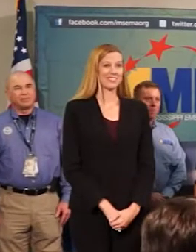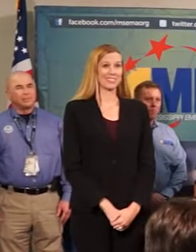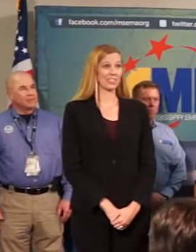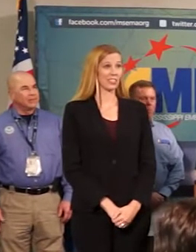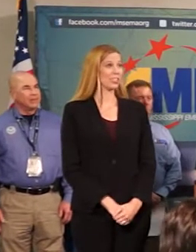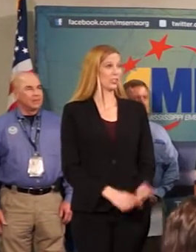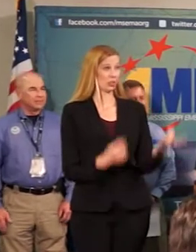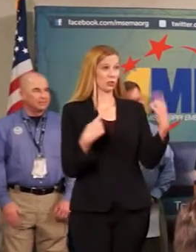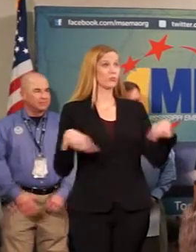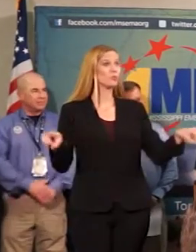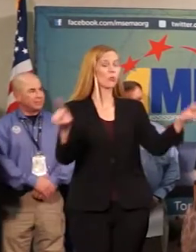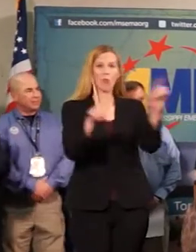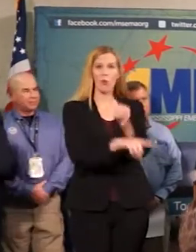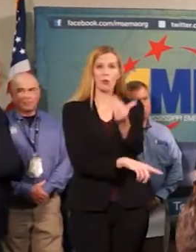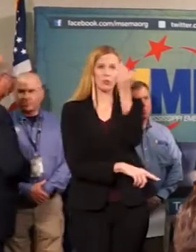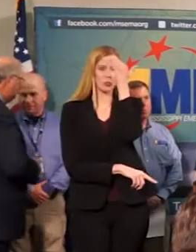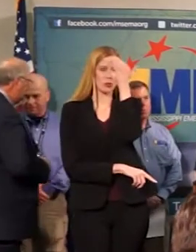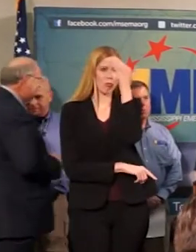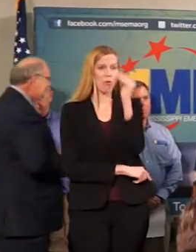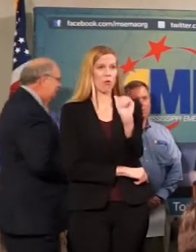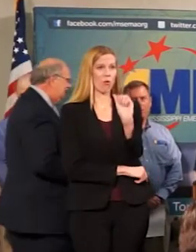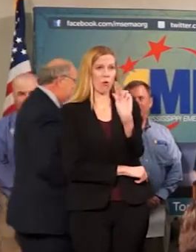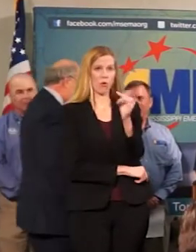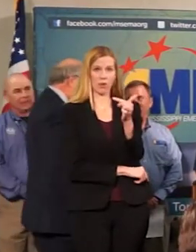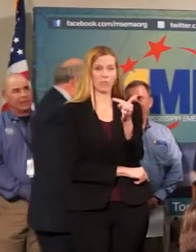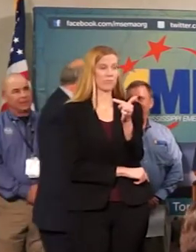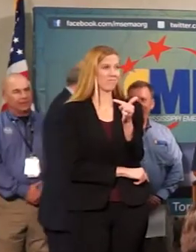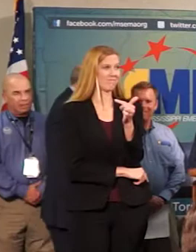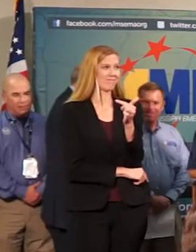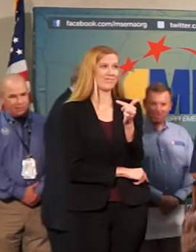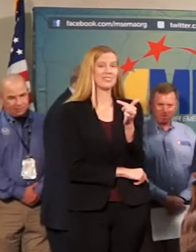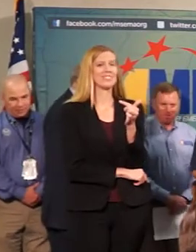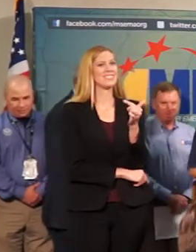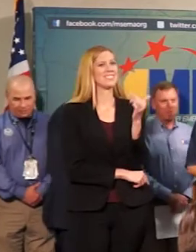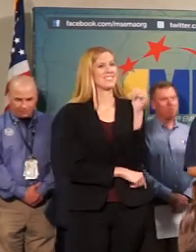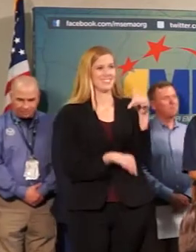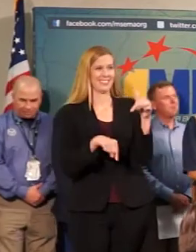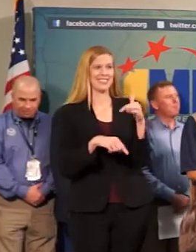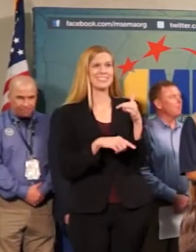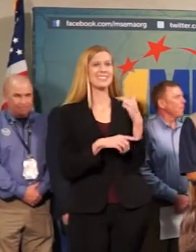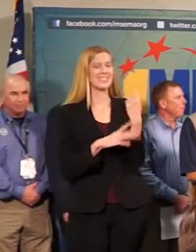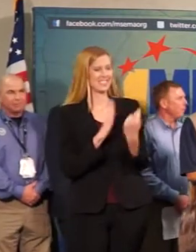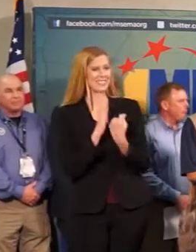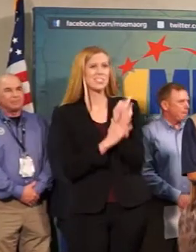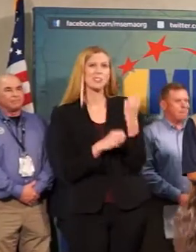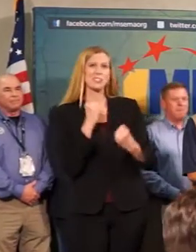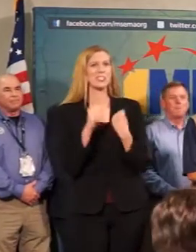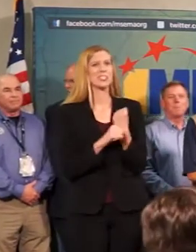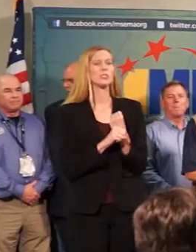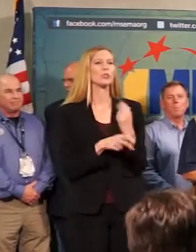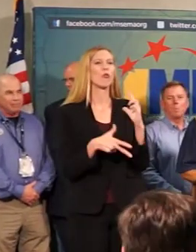As everyone knows, August is hurricane preparedness time.